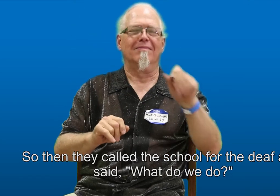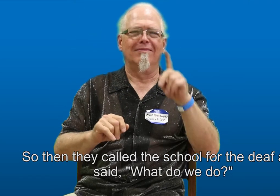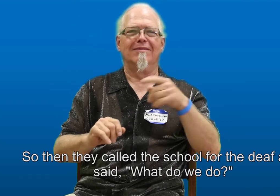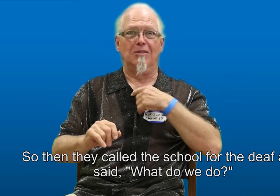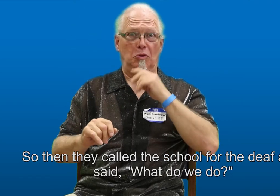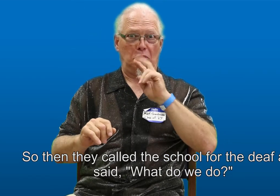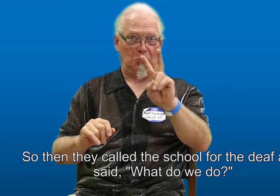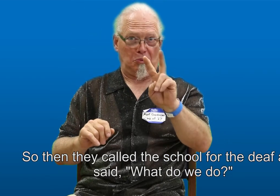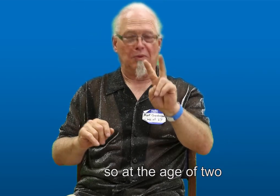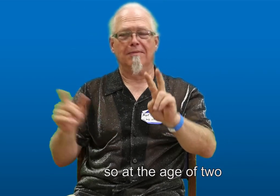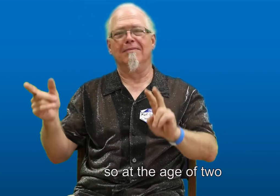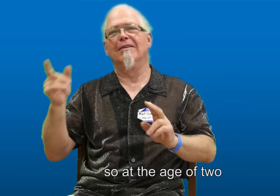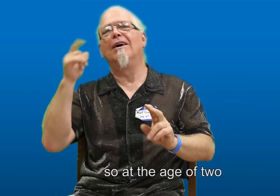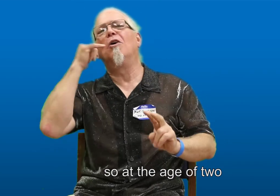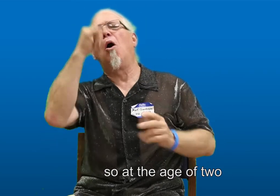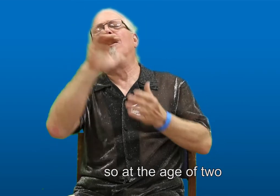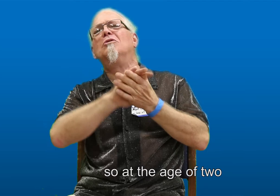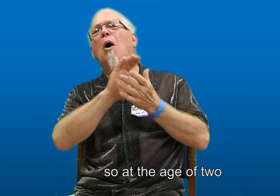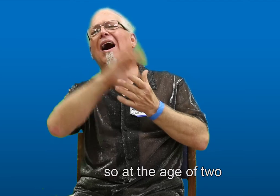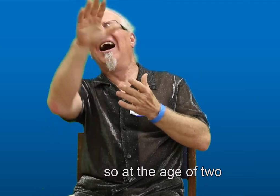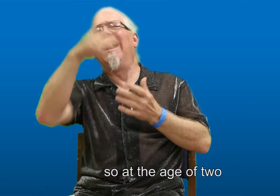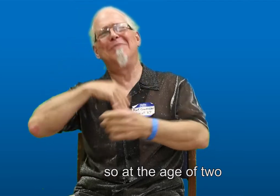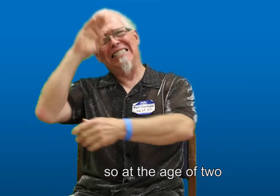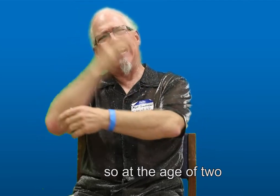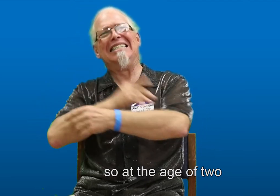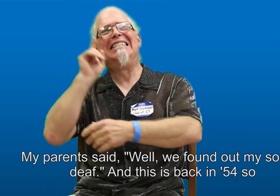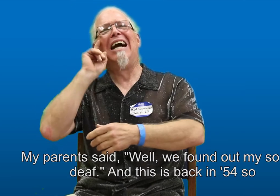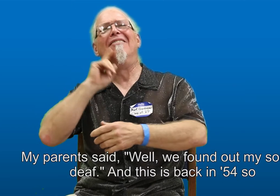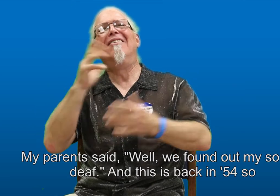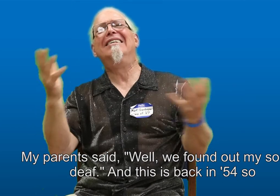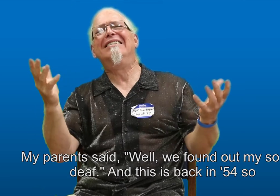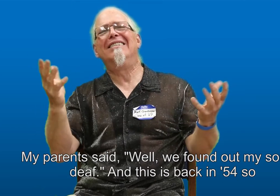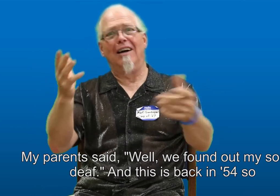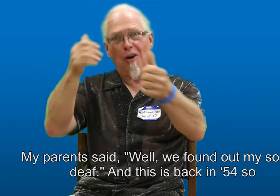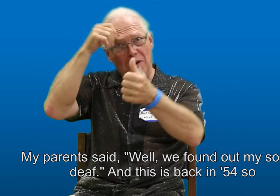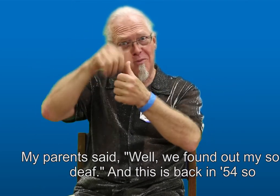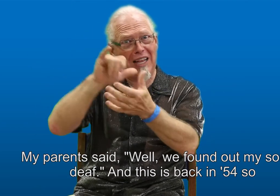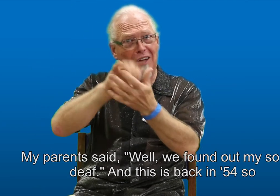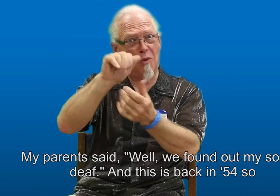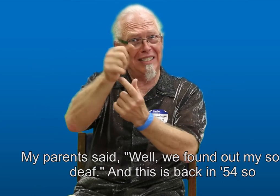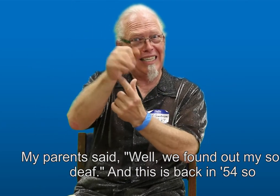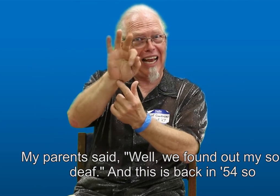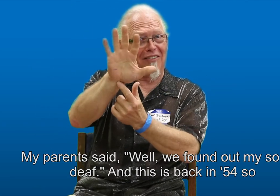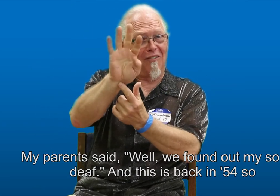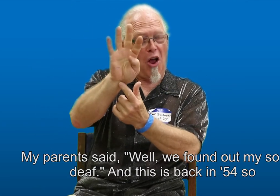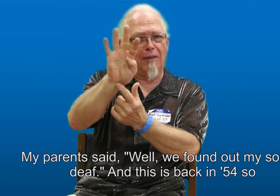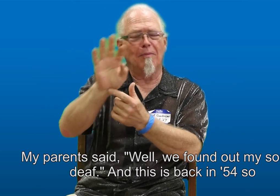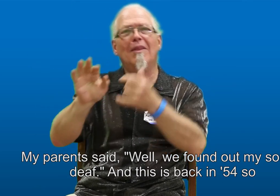said, "Well, what do we do?" And at the age of two, they said, "Well, my parents said, we found out my